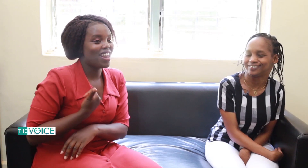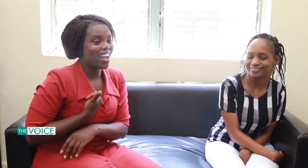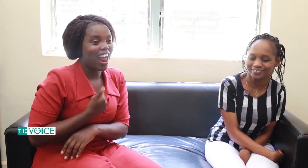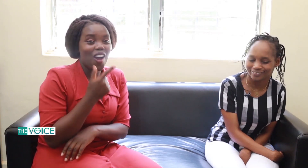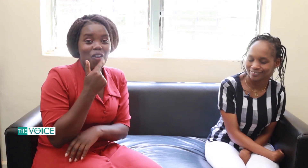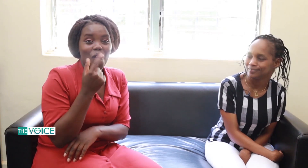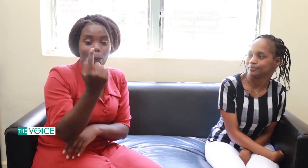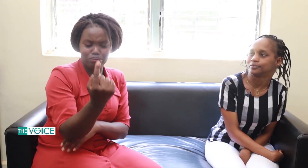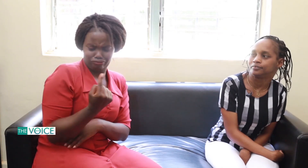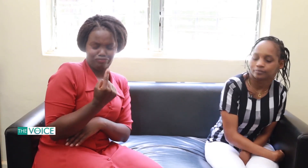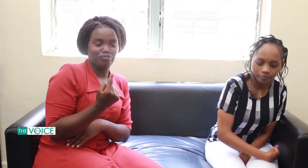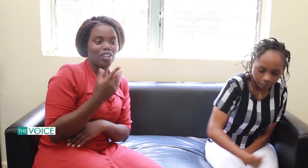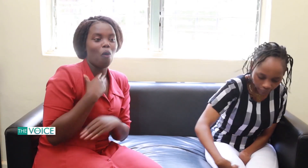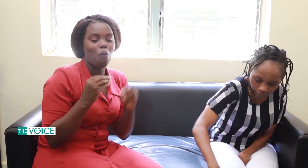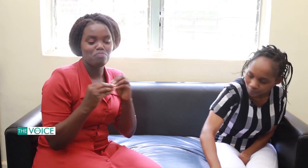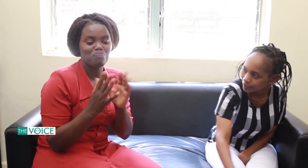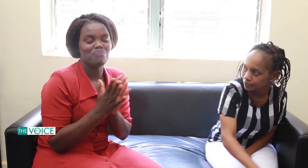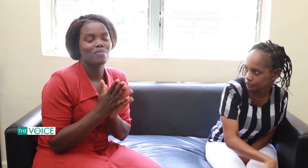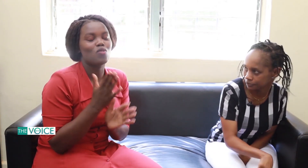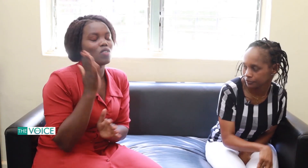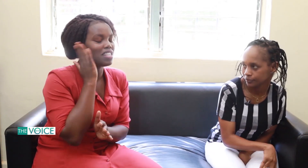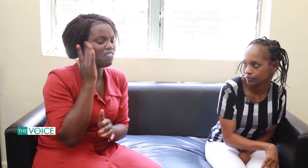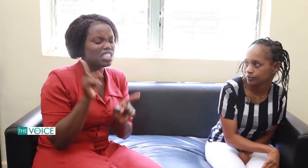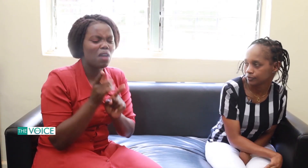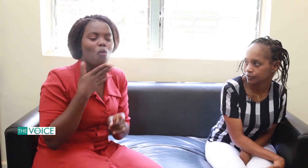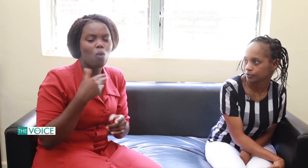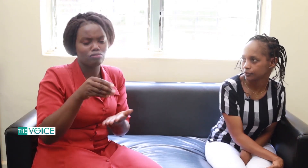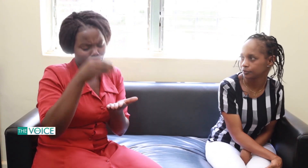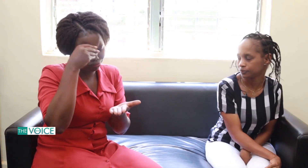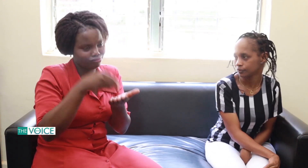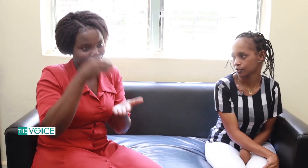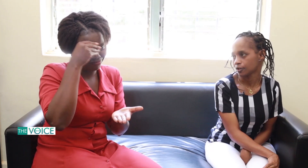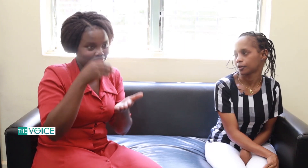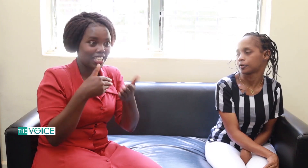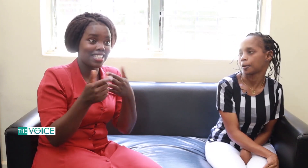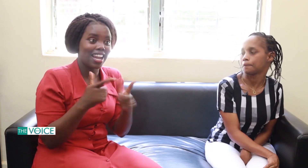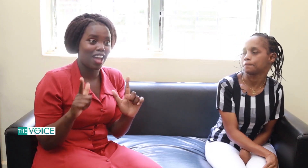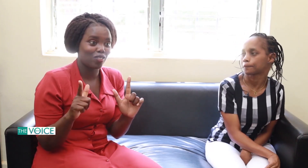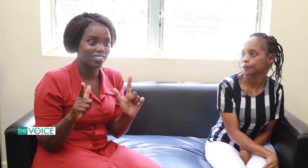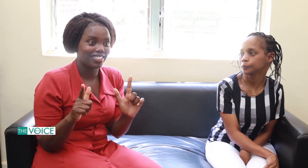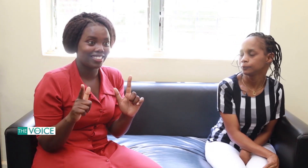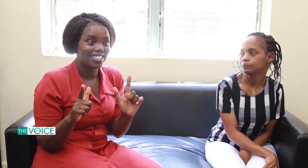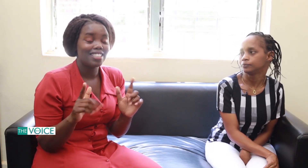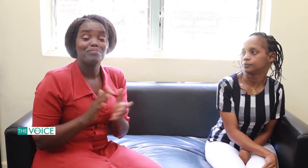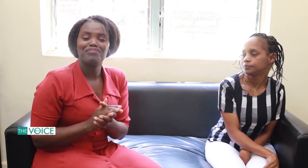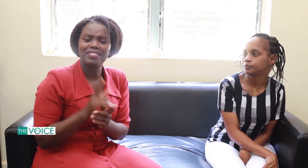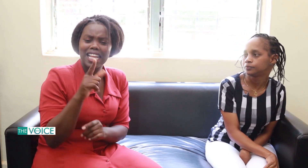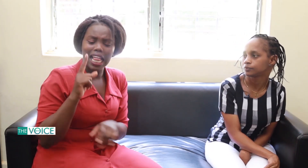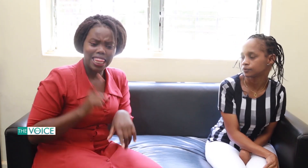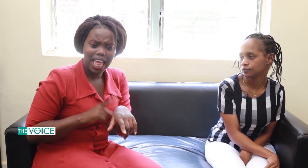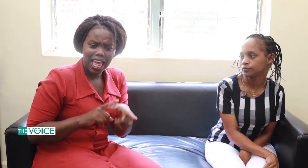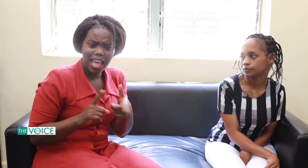time, we have one girl who came and met with a deaf person and wanted to learn sign language.